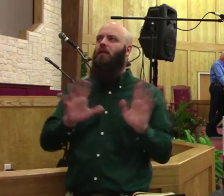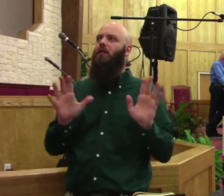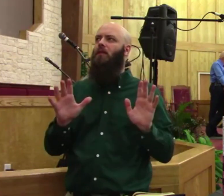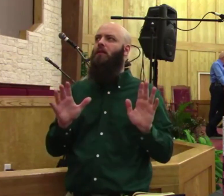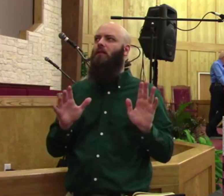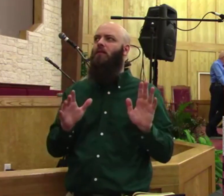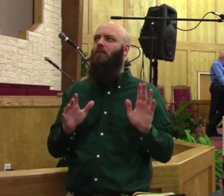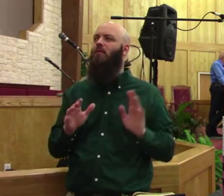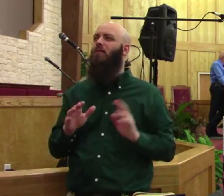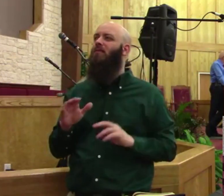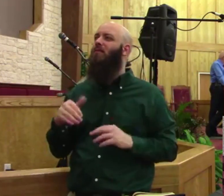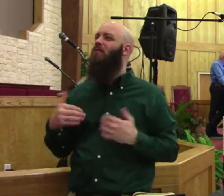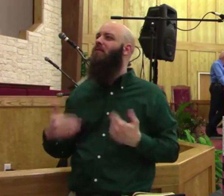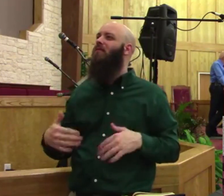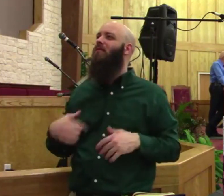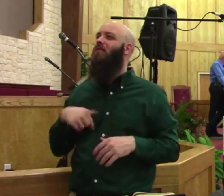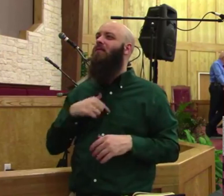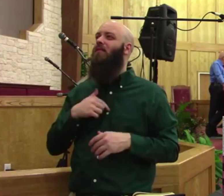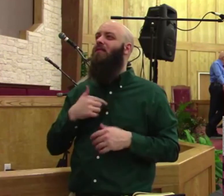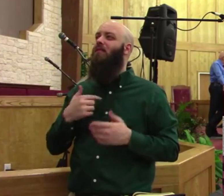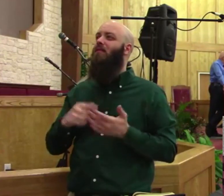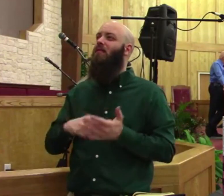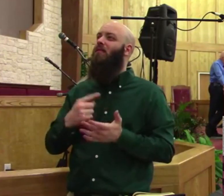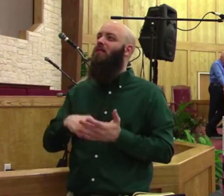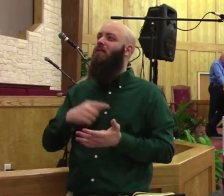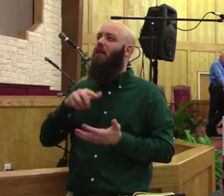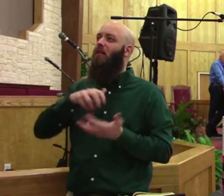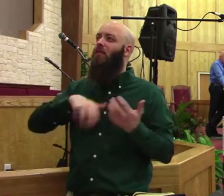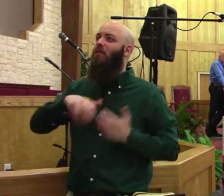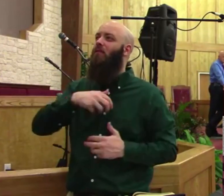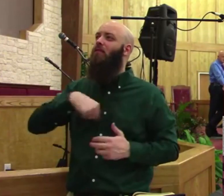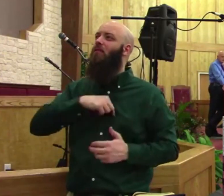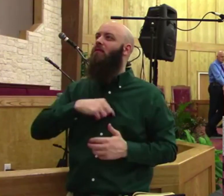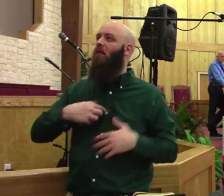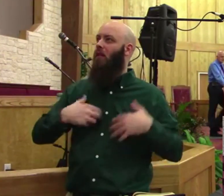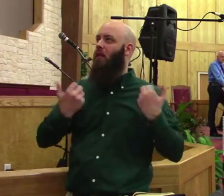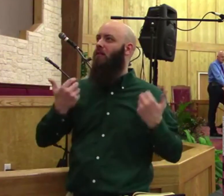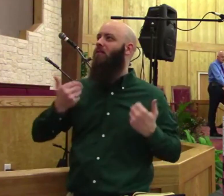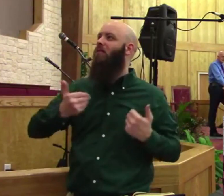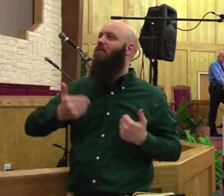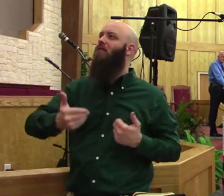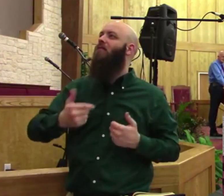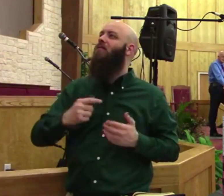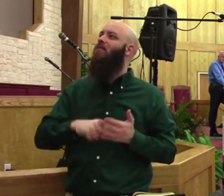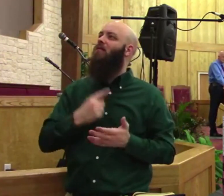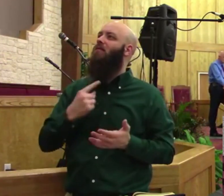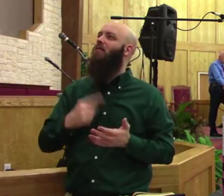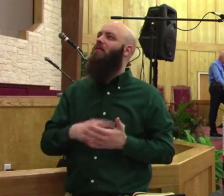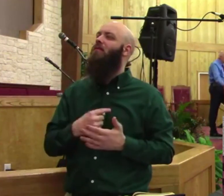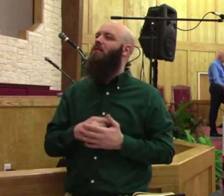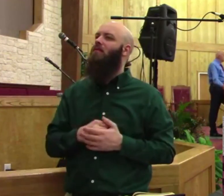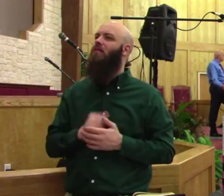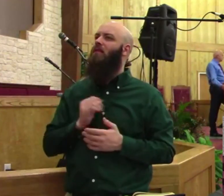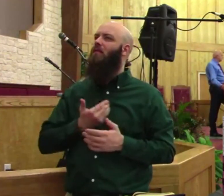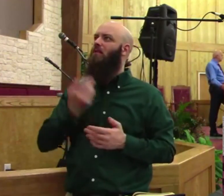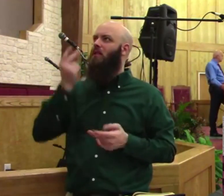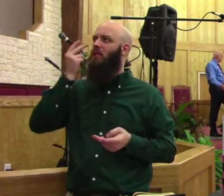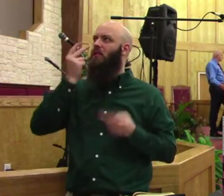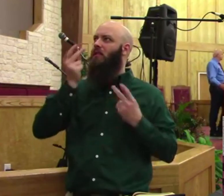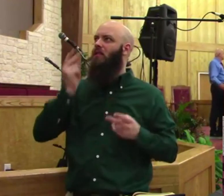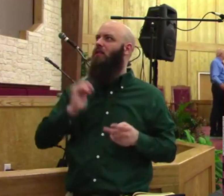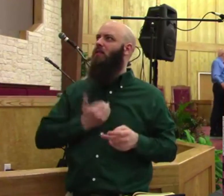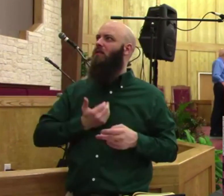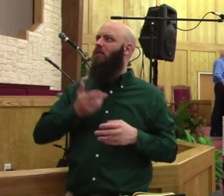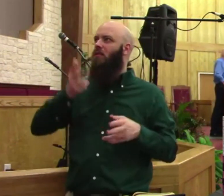Lord, we're confused at times. We are angered at times at what we see and what we